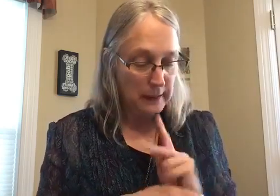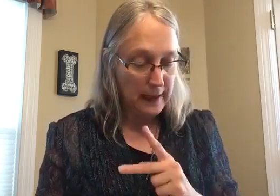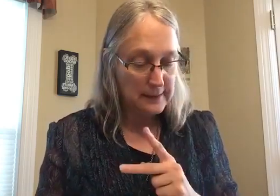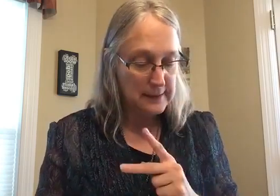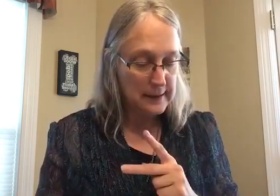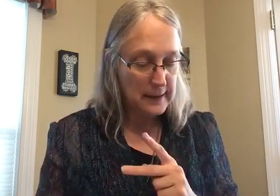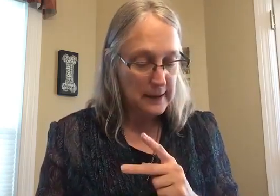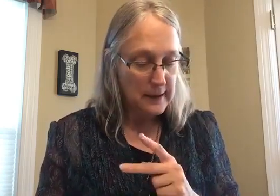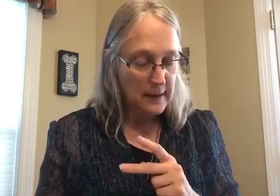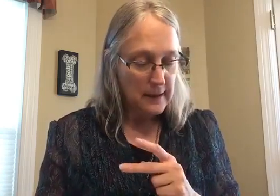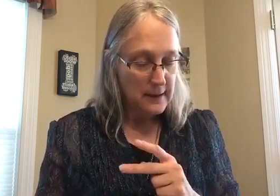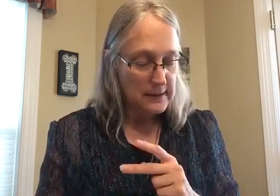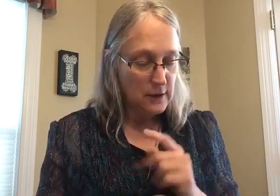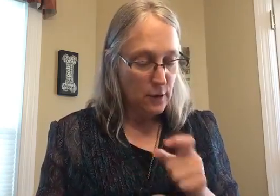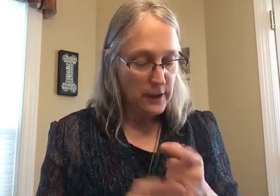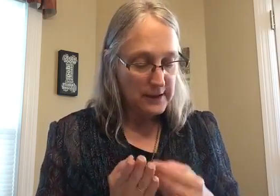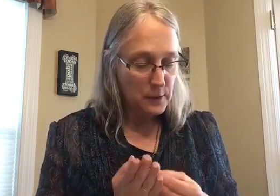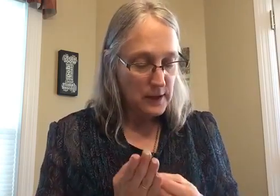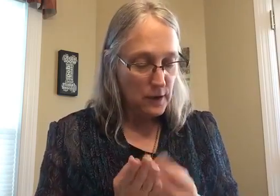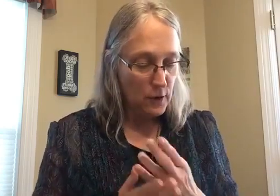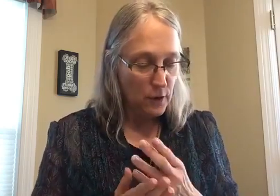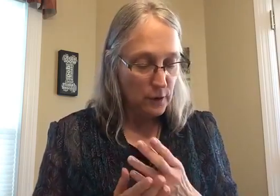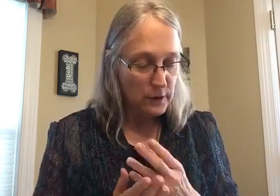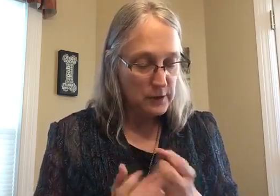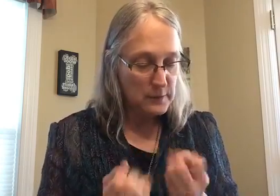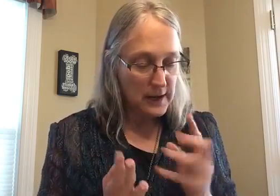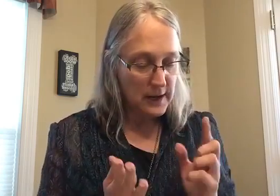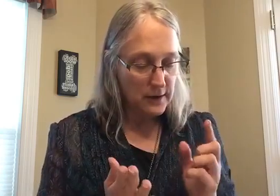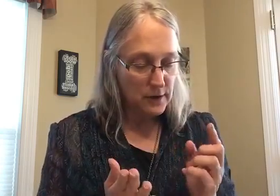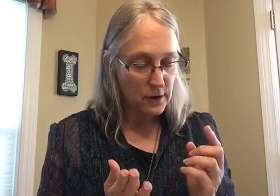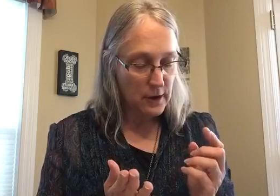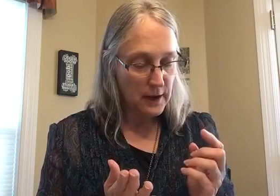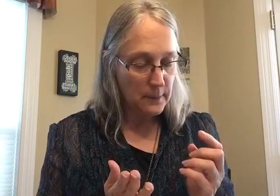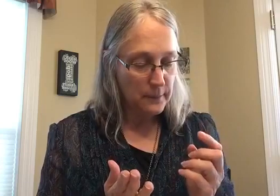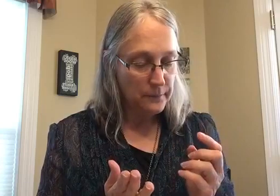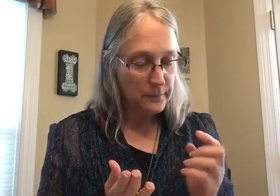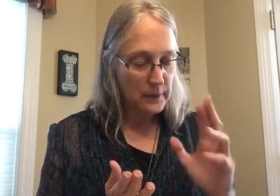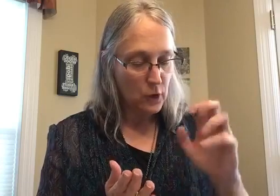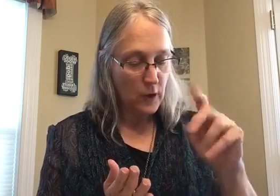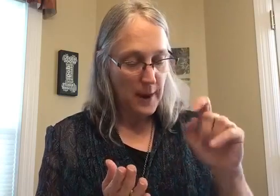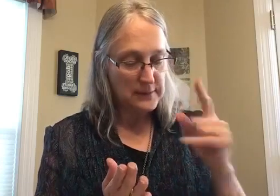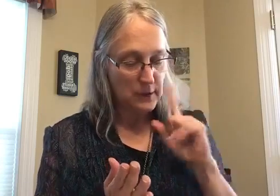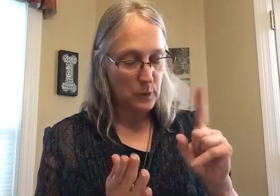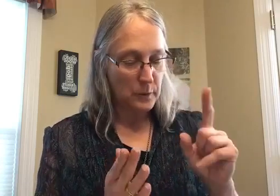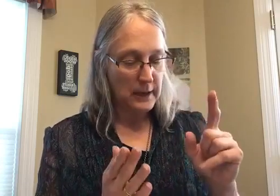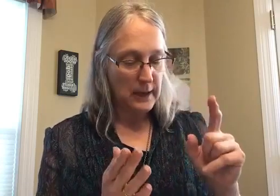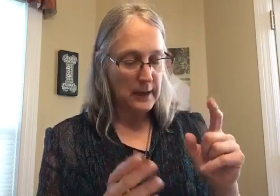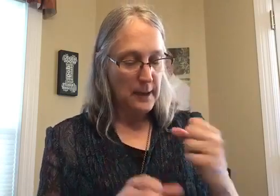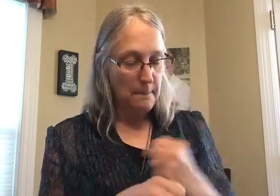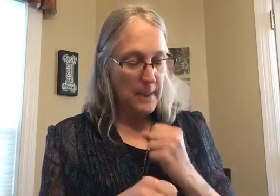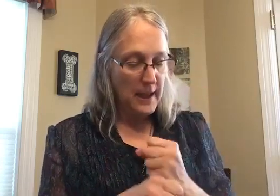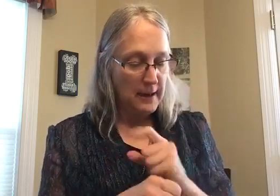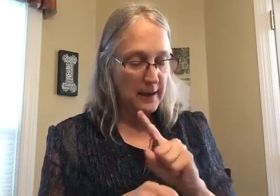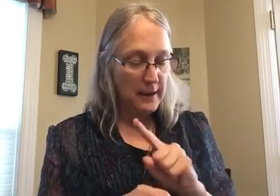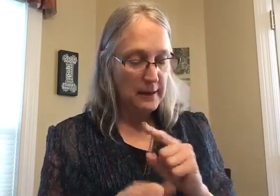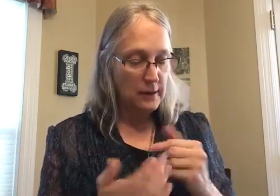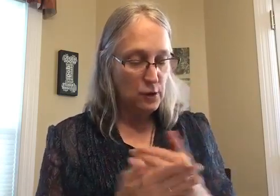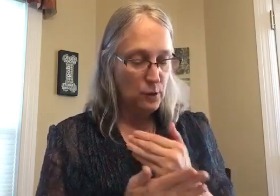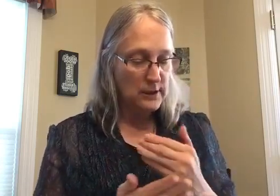plants. So that's where they grow. There's many other crops that will be made in the newest